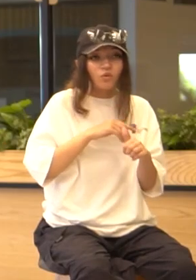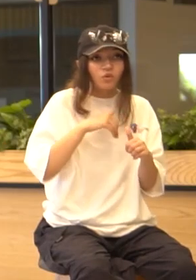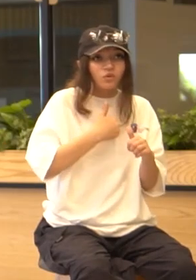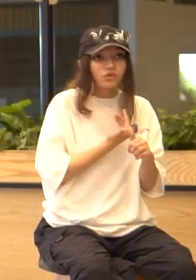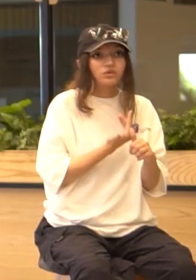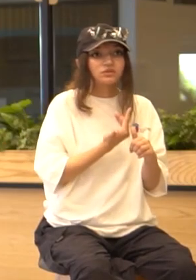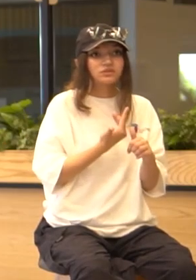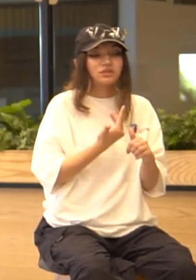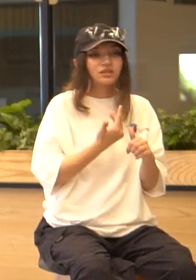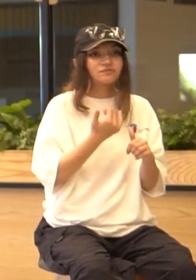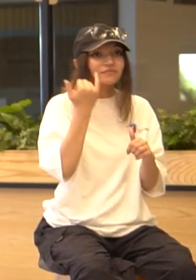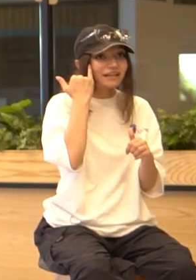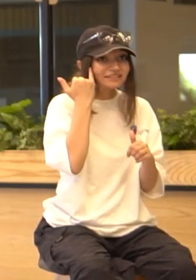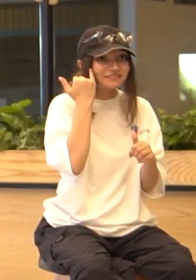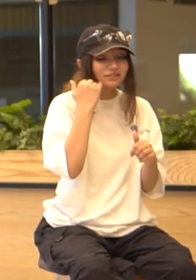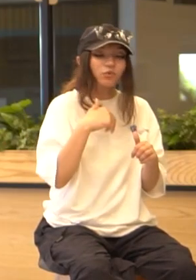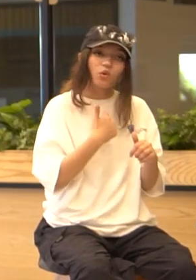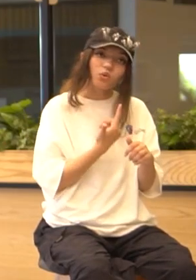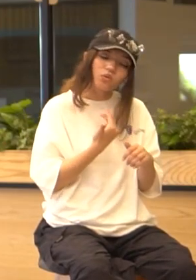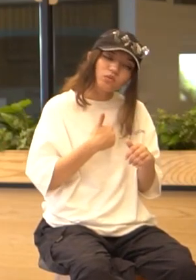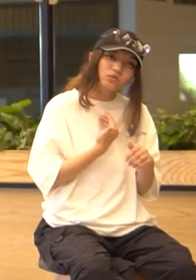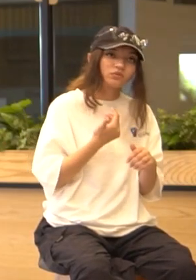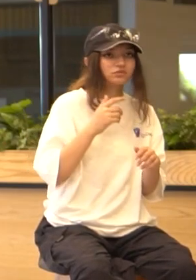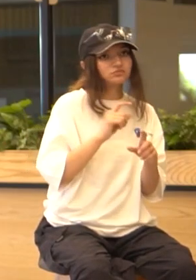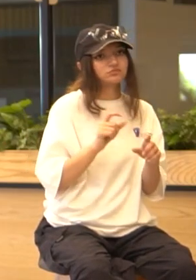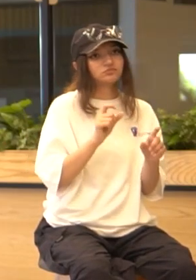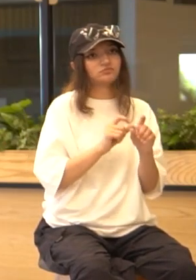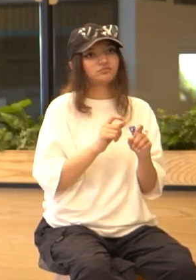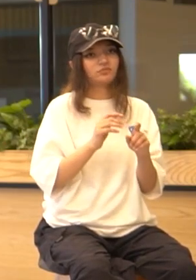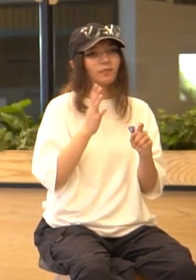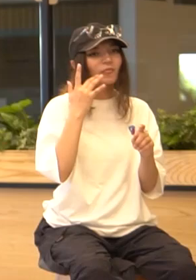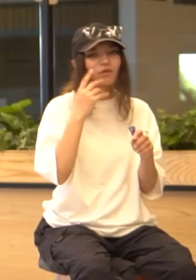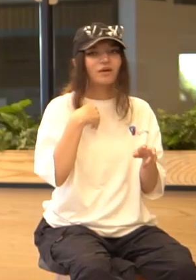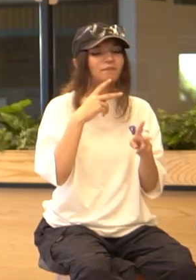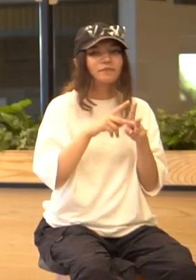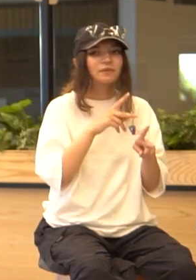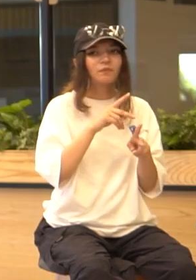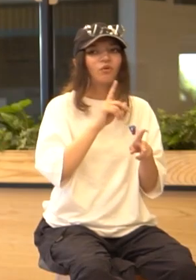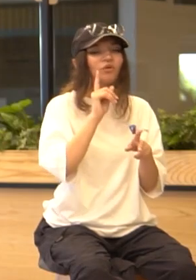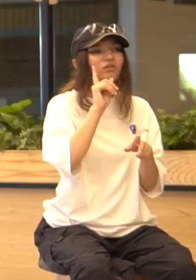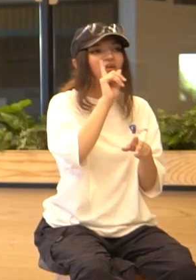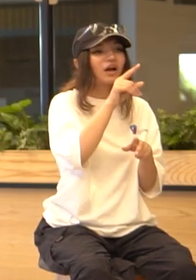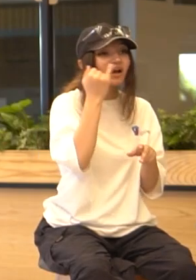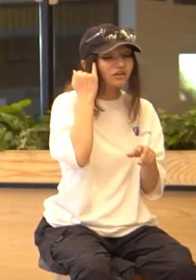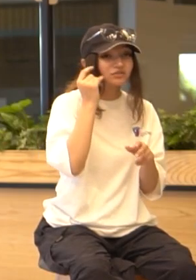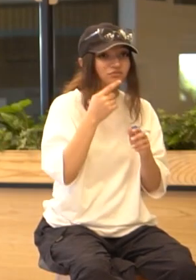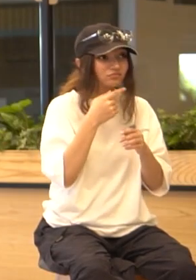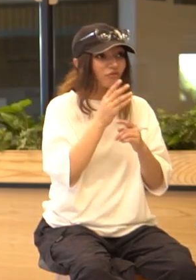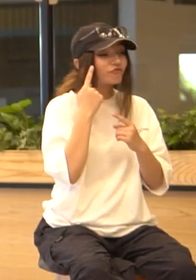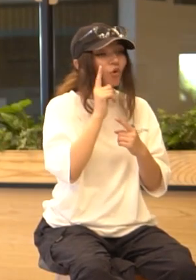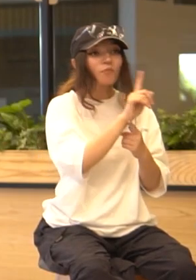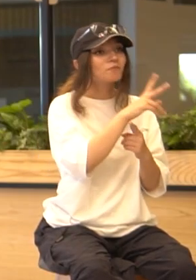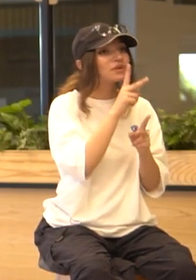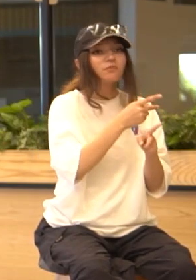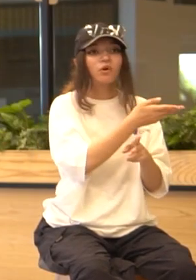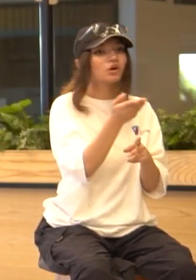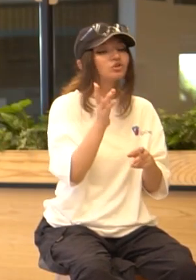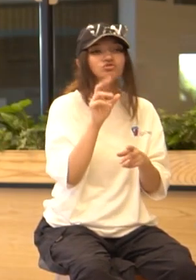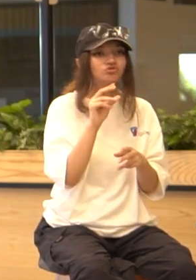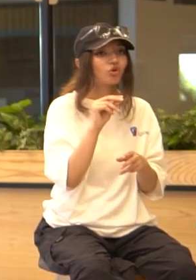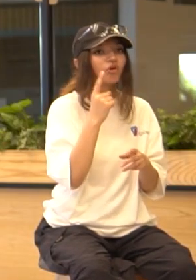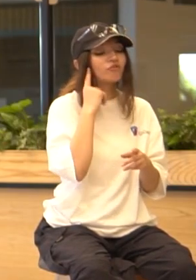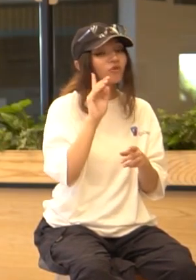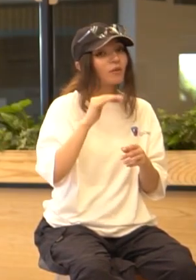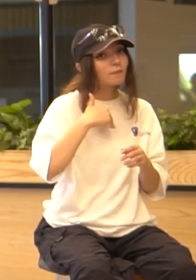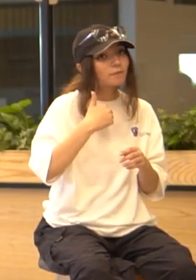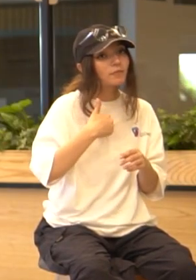boundaries. And that's why I keep calling it a fashion project, because it was really personal to me, right? So the idea was to test